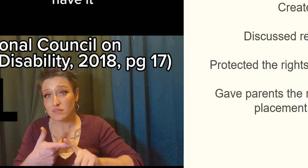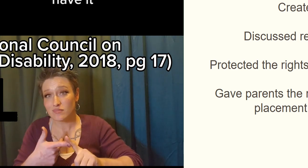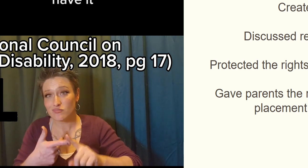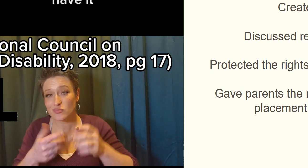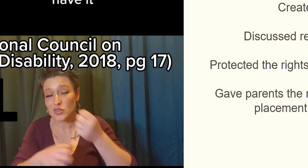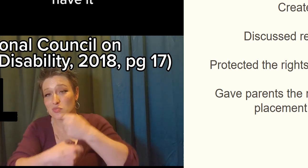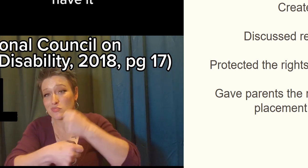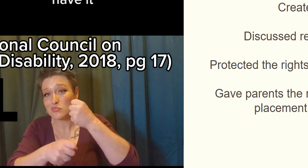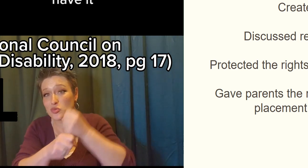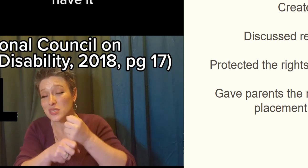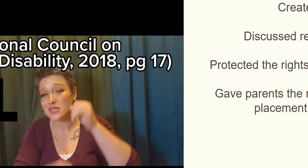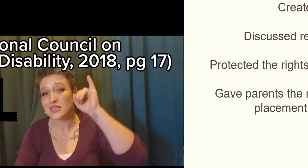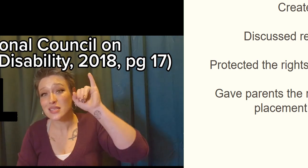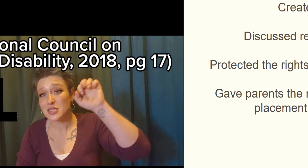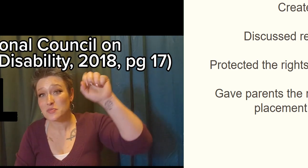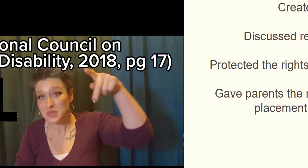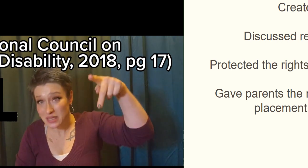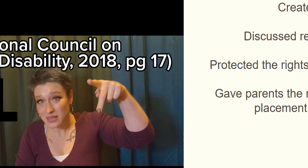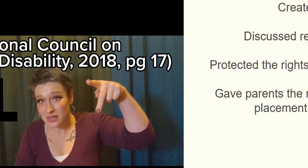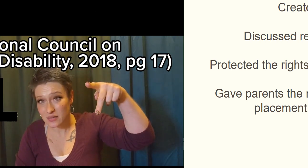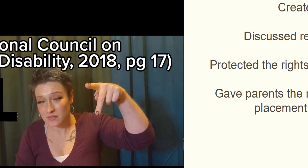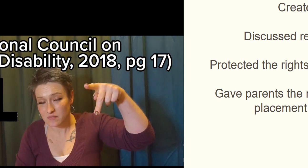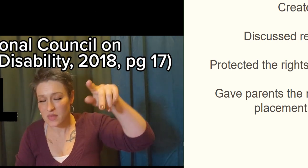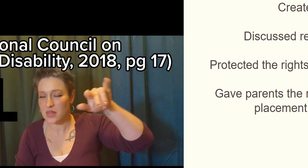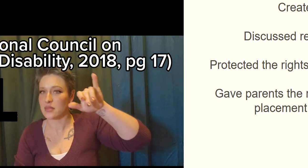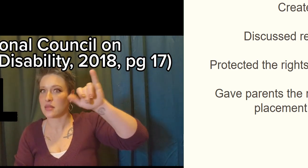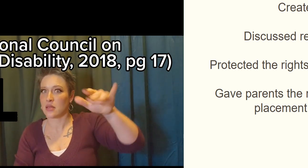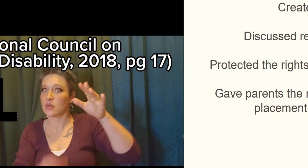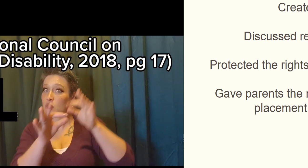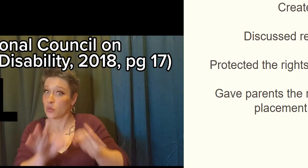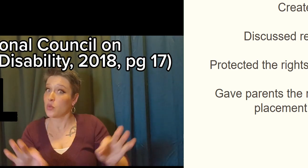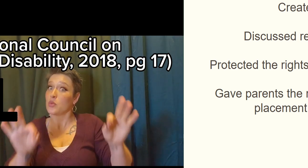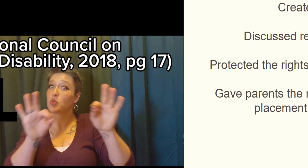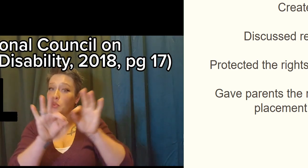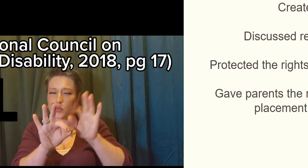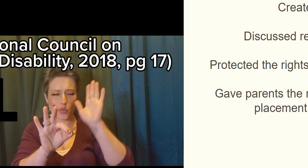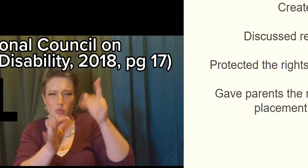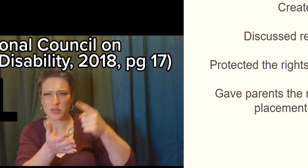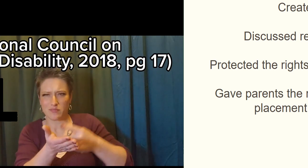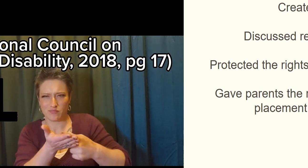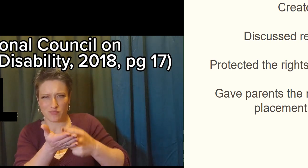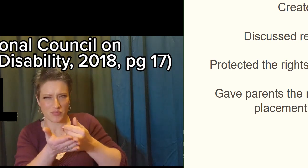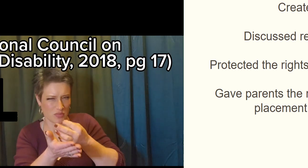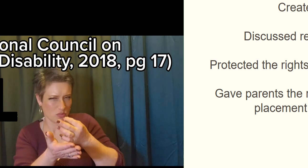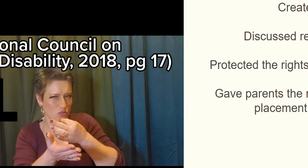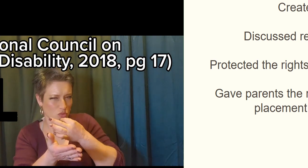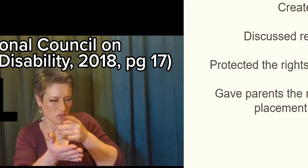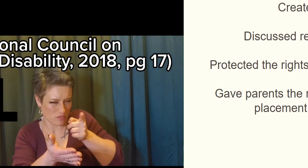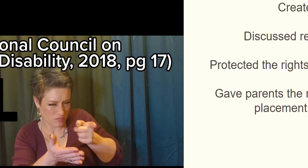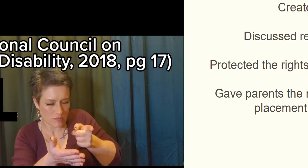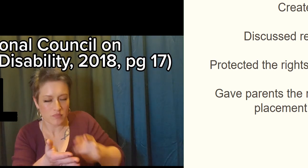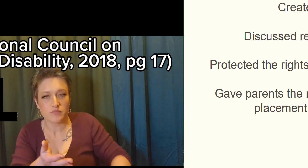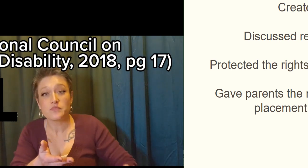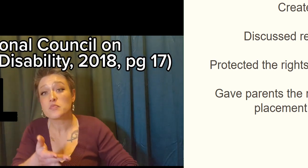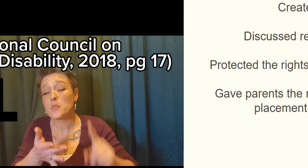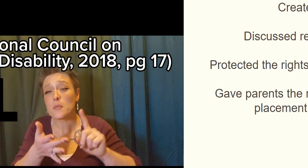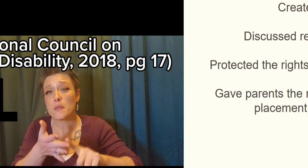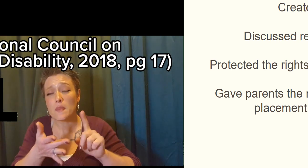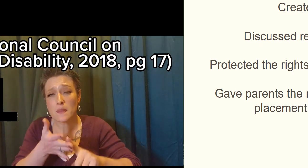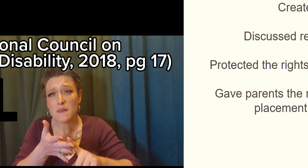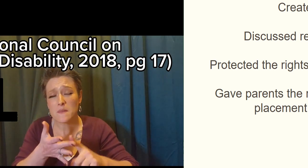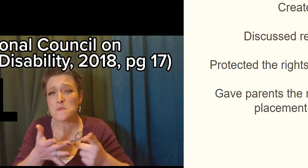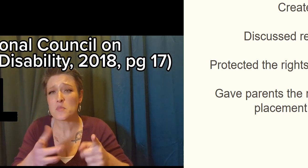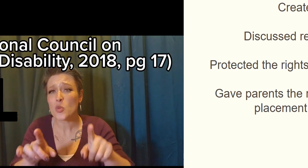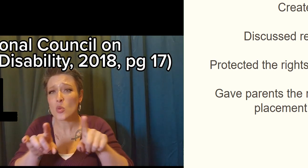knew that they should have it. It also created IEPs. That is important. We'll discuss that soon